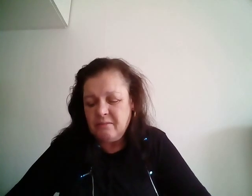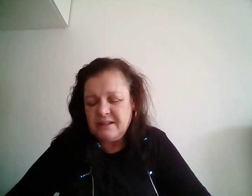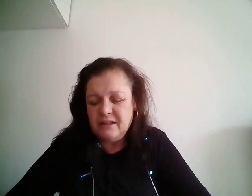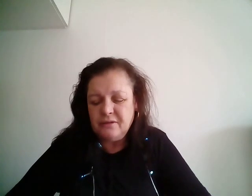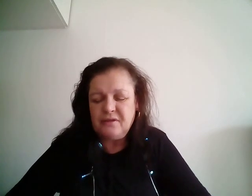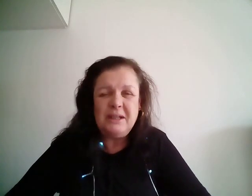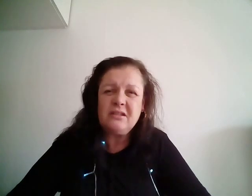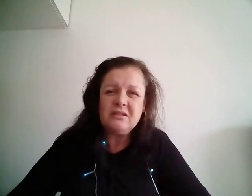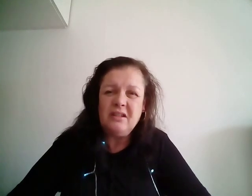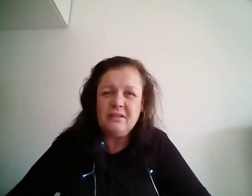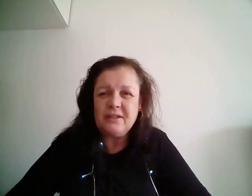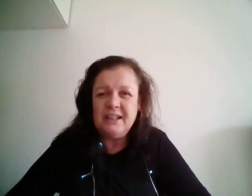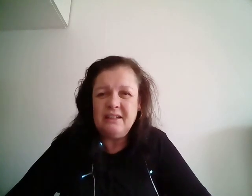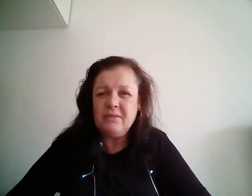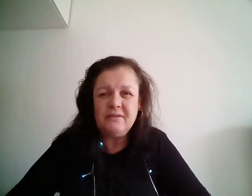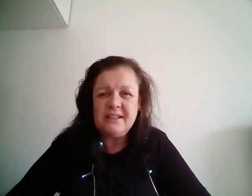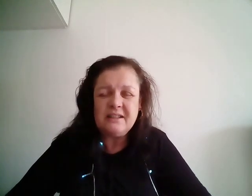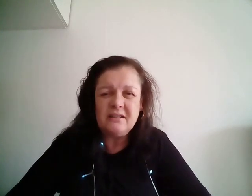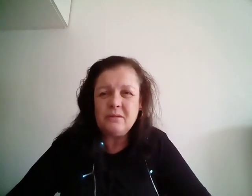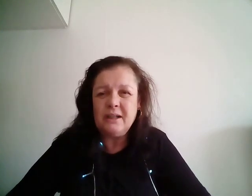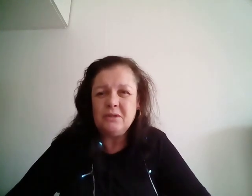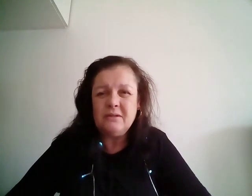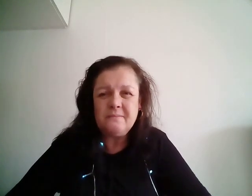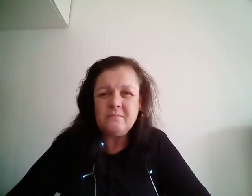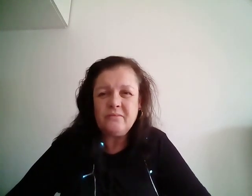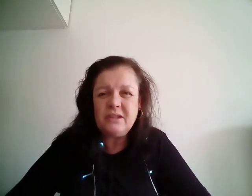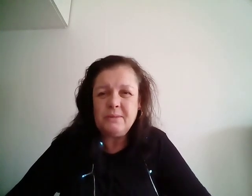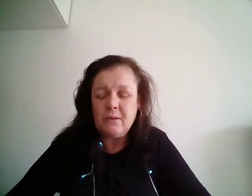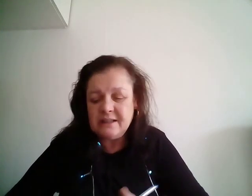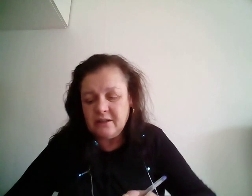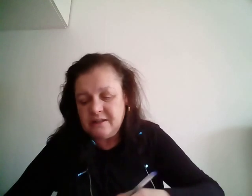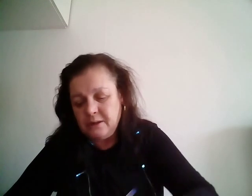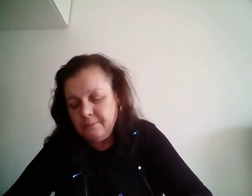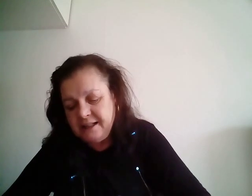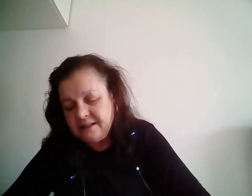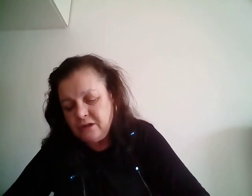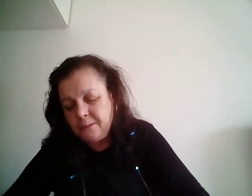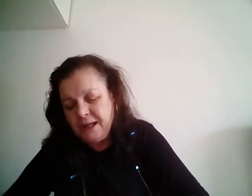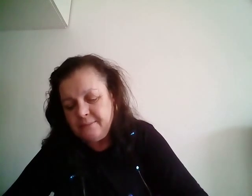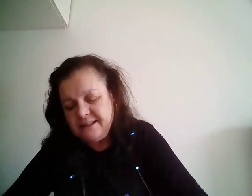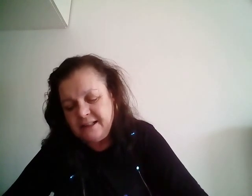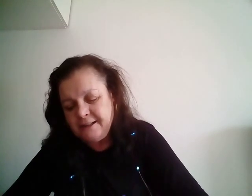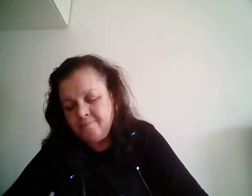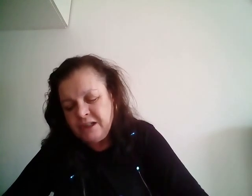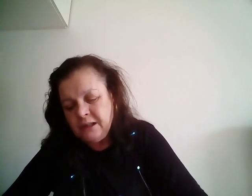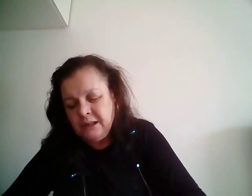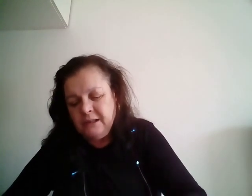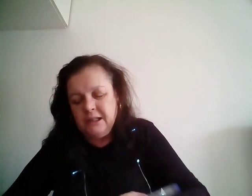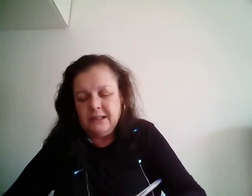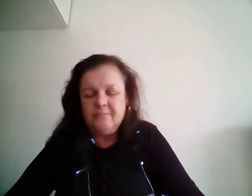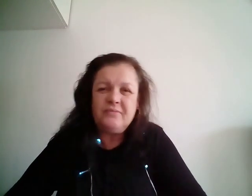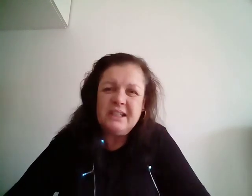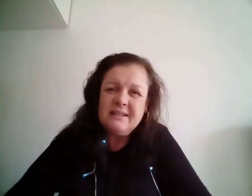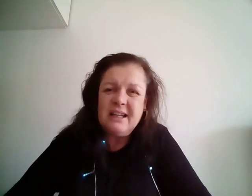was enough for me. I could not really have listened to any more, to be quite honest with you, my delicious little babies. You know, things like